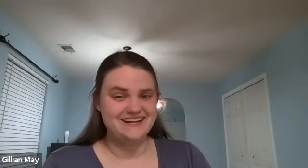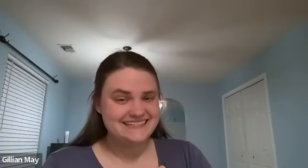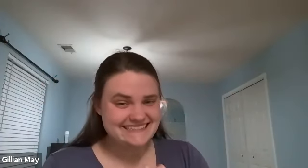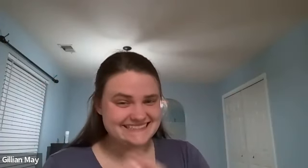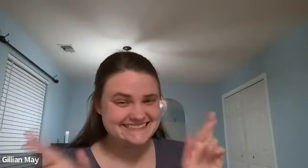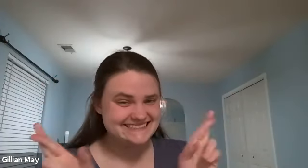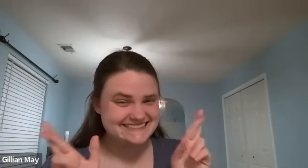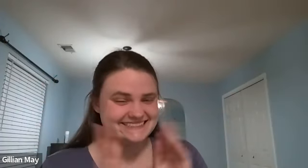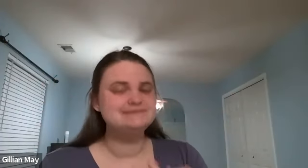ready?